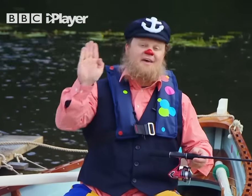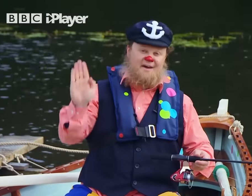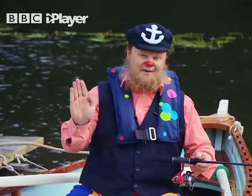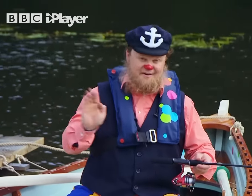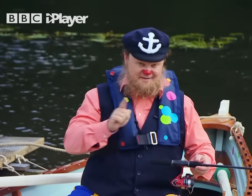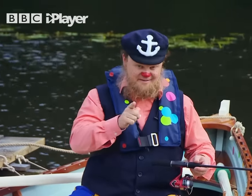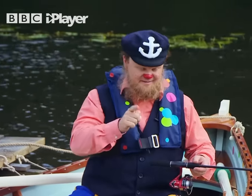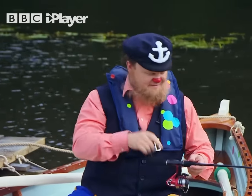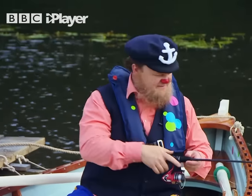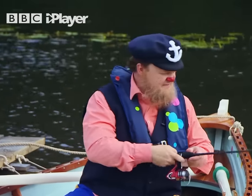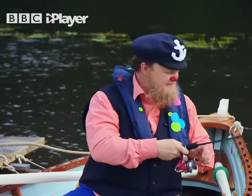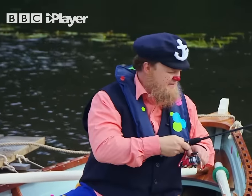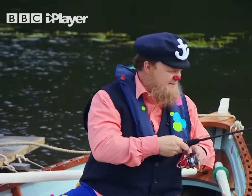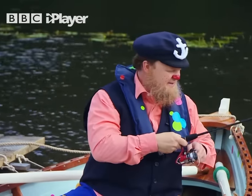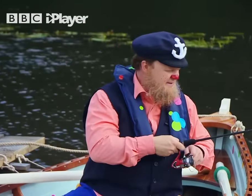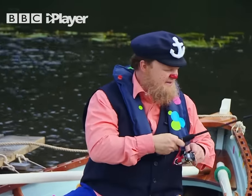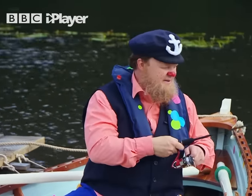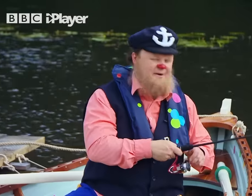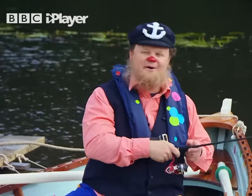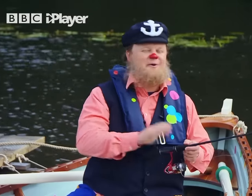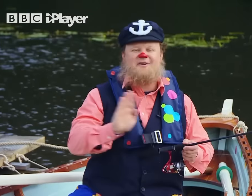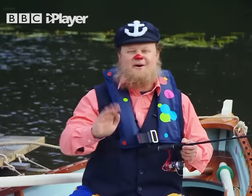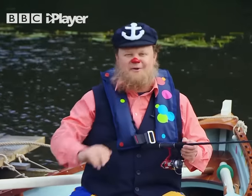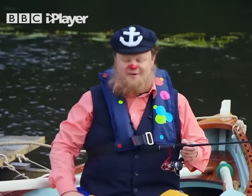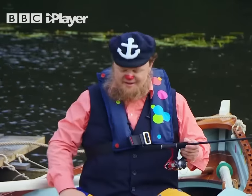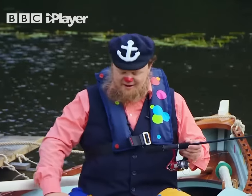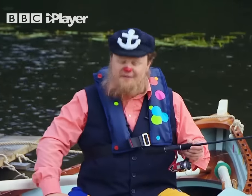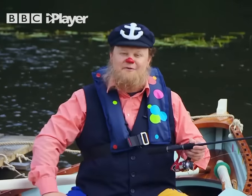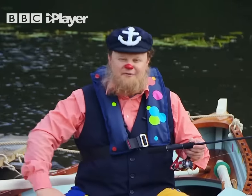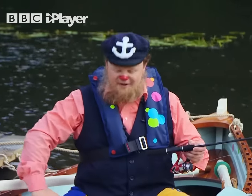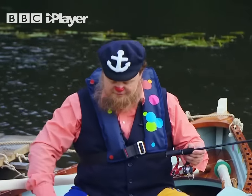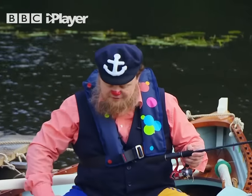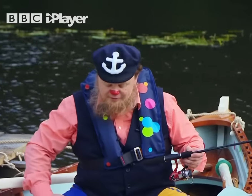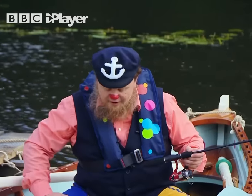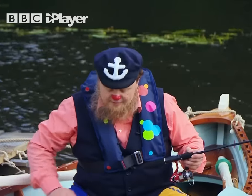there. Have you caught any more fish? Oh, no. I think you'll find we've still got